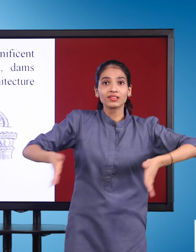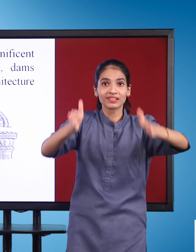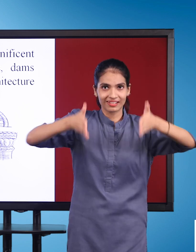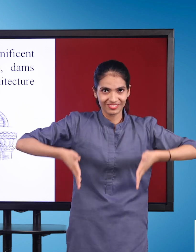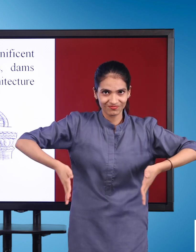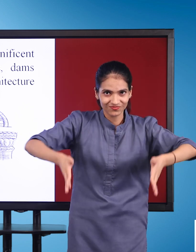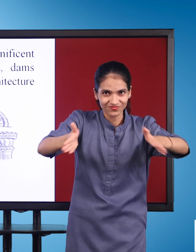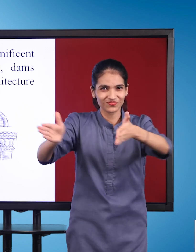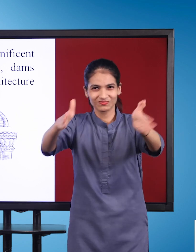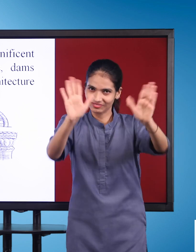lakes,